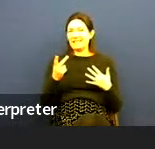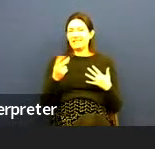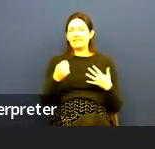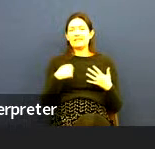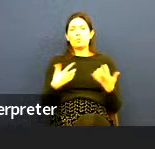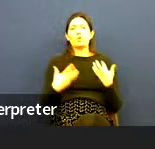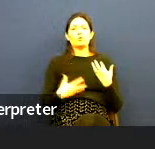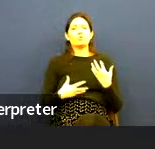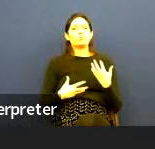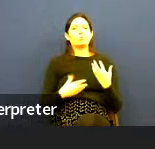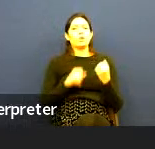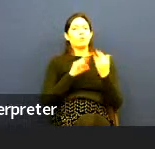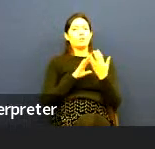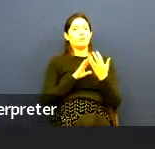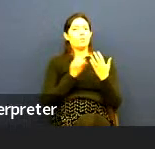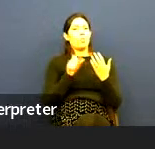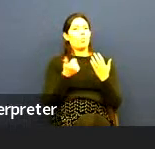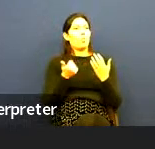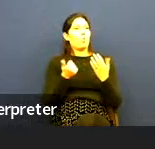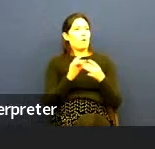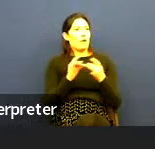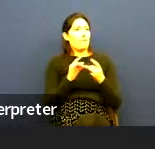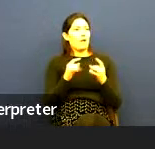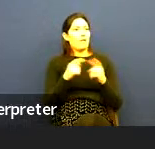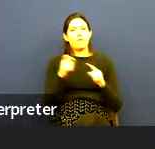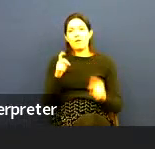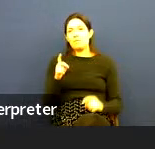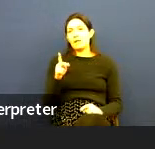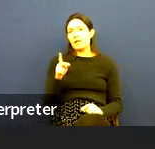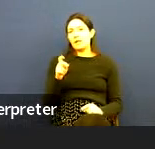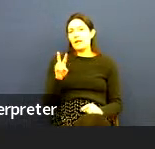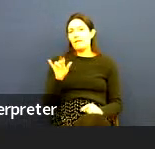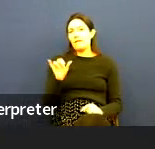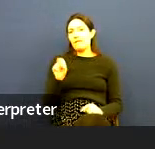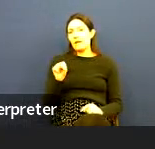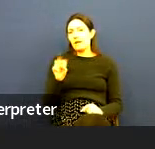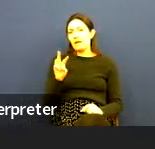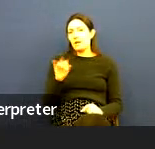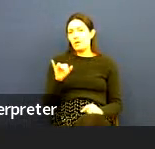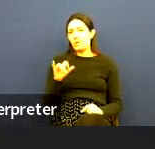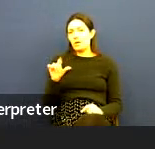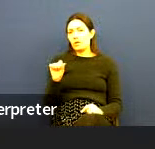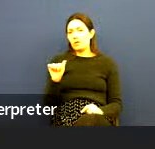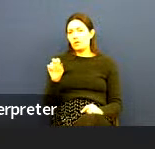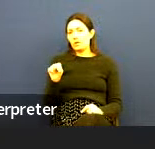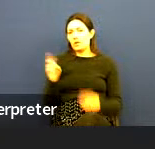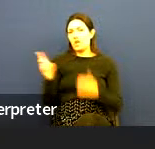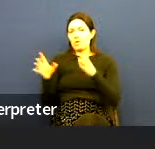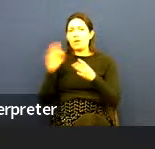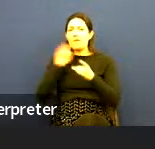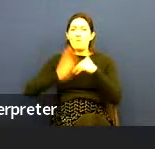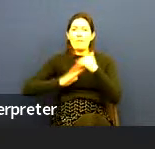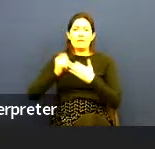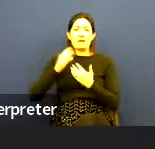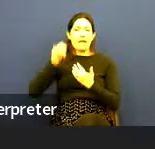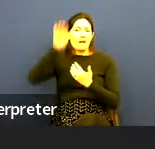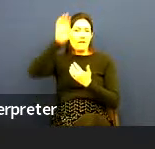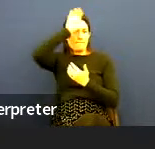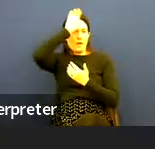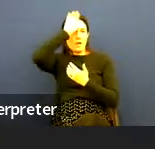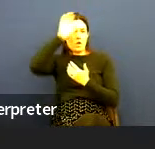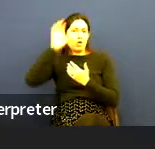comment that I see from Kevin Wilson, the Mhm. Director of Building and Fire Prevention, about